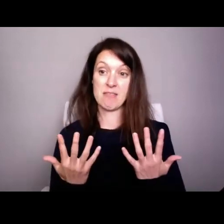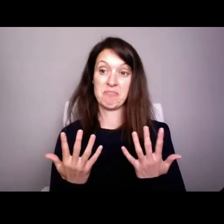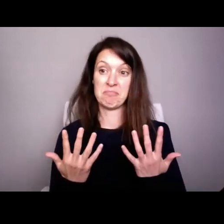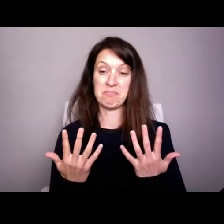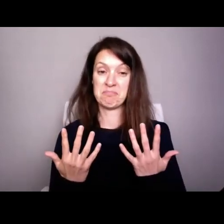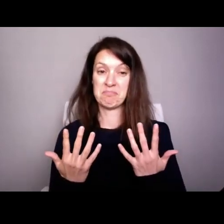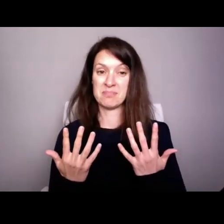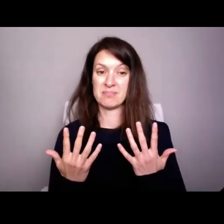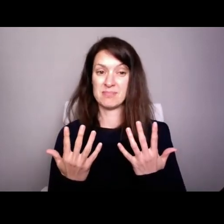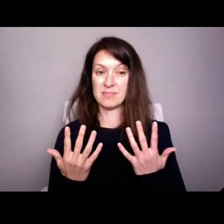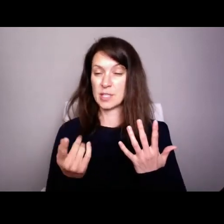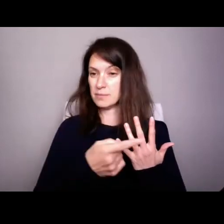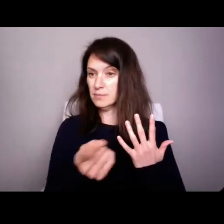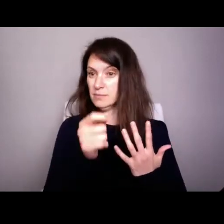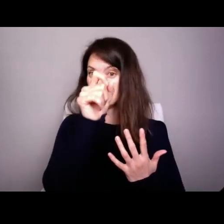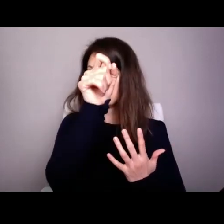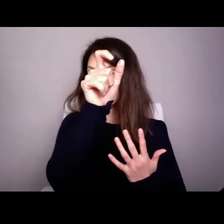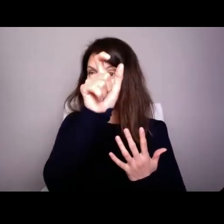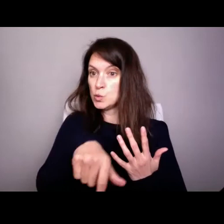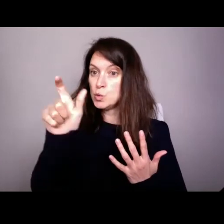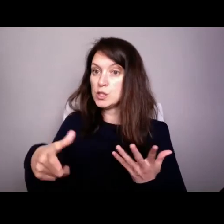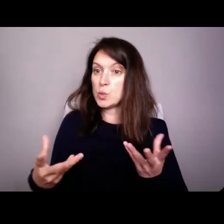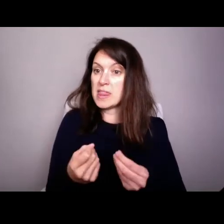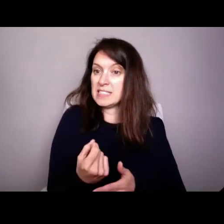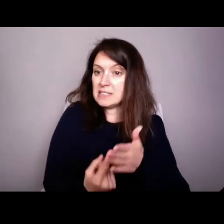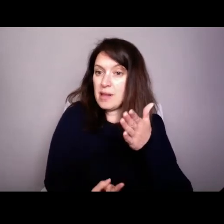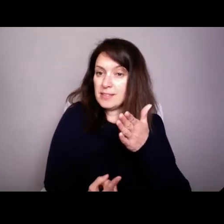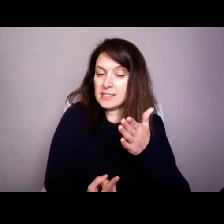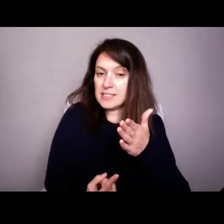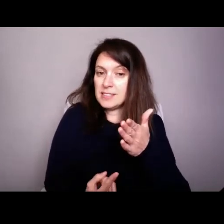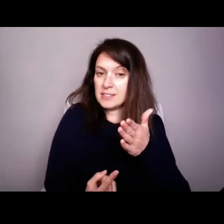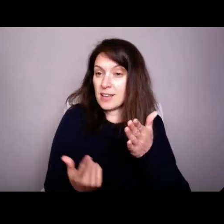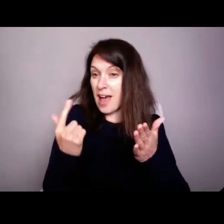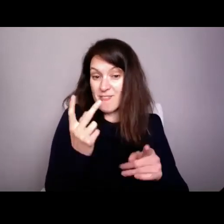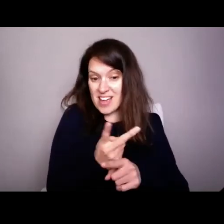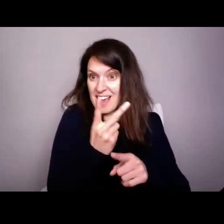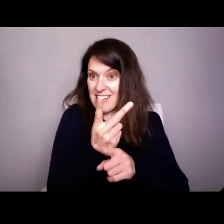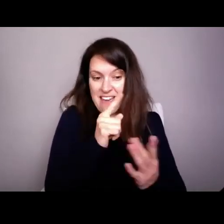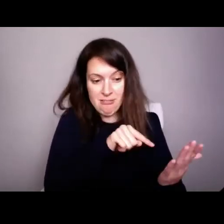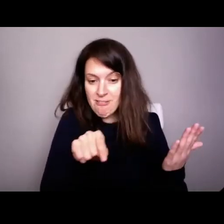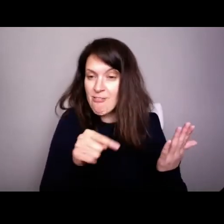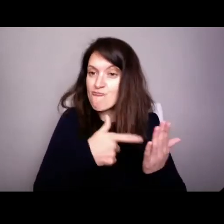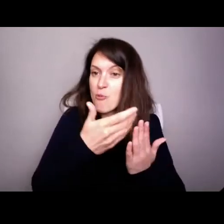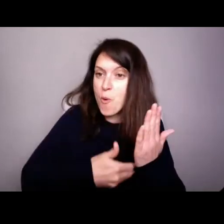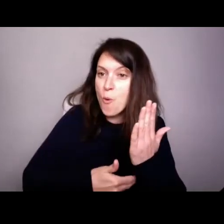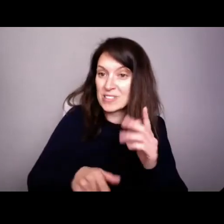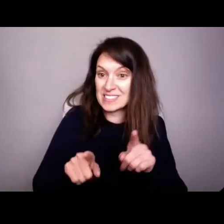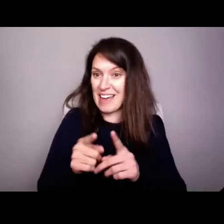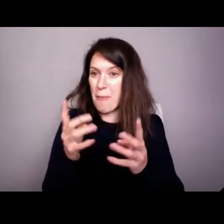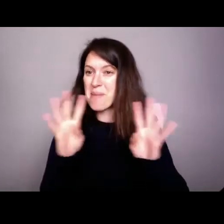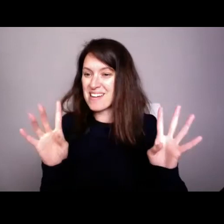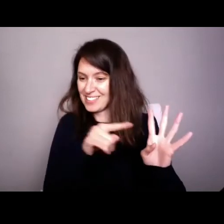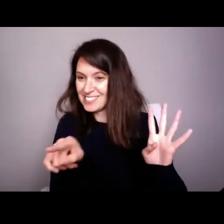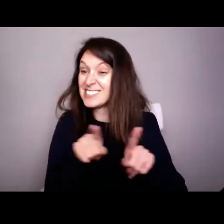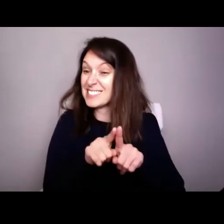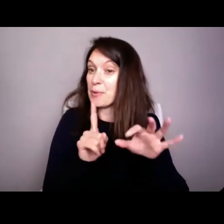actually disabled students, and it's something that's come up through the report and through the panelists, but also the comments in the Q&A, do